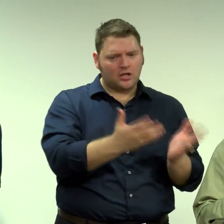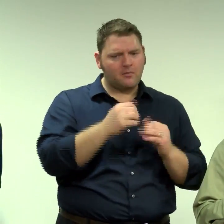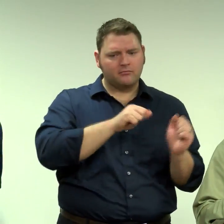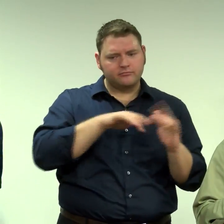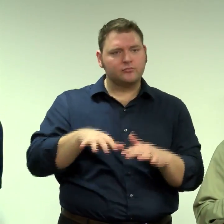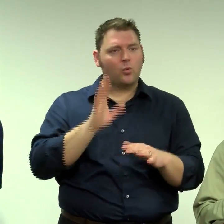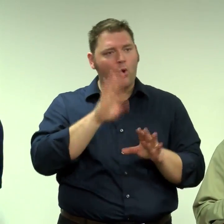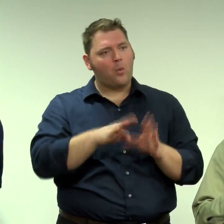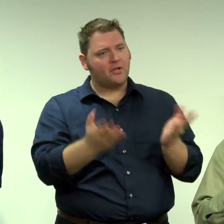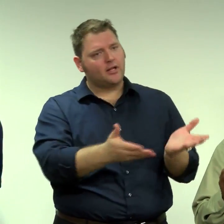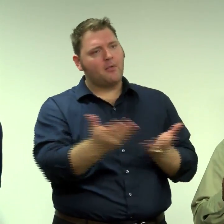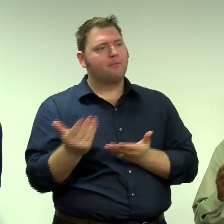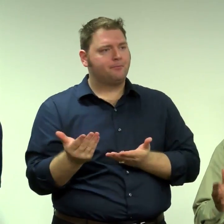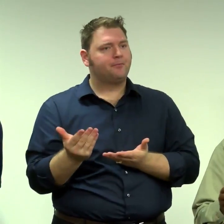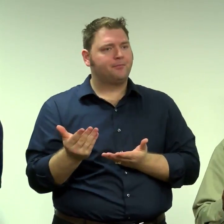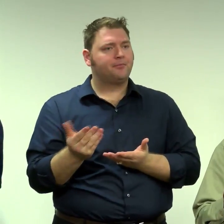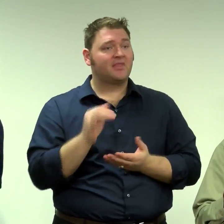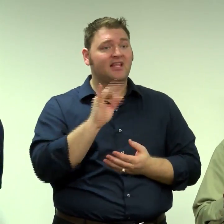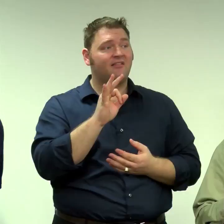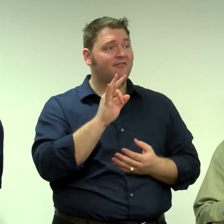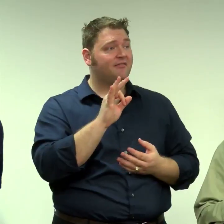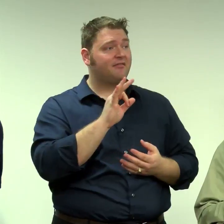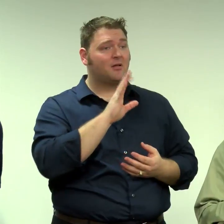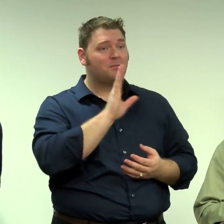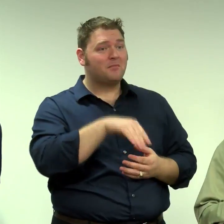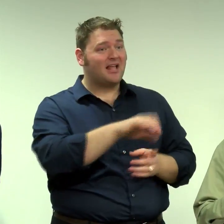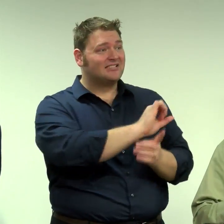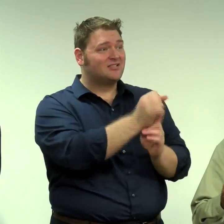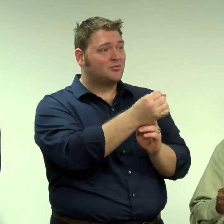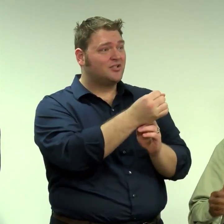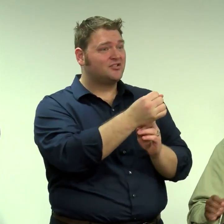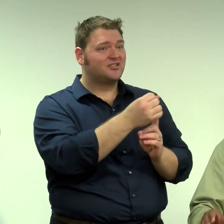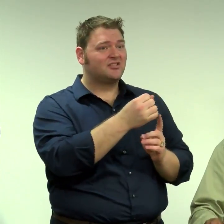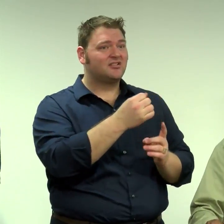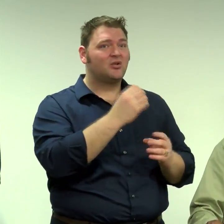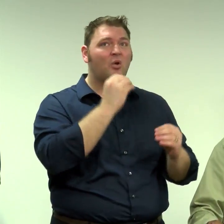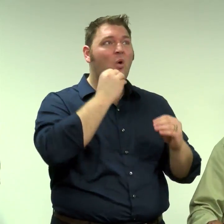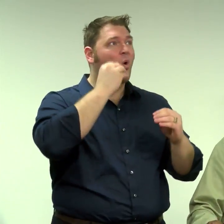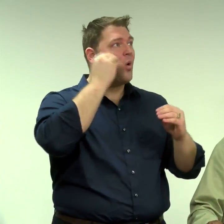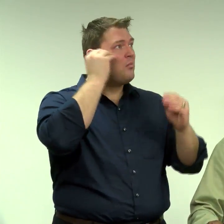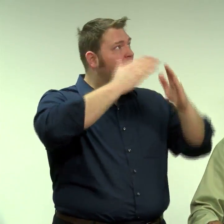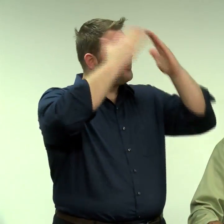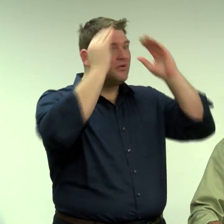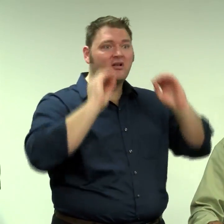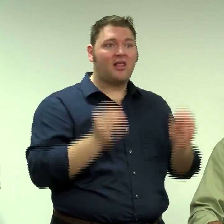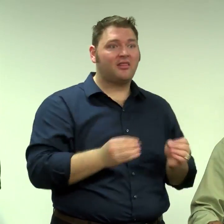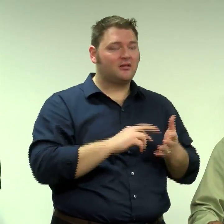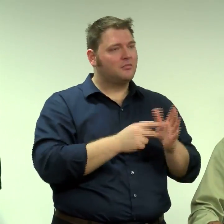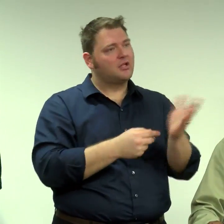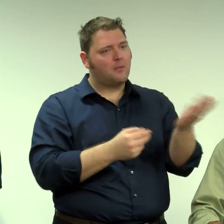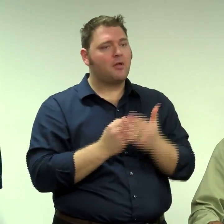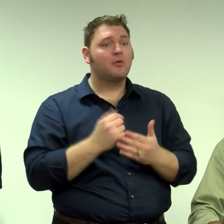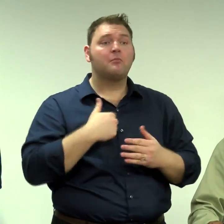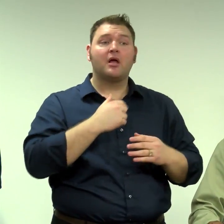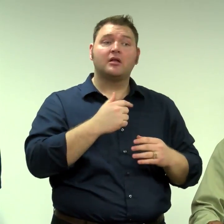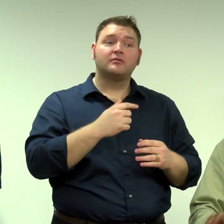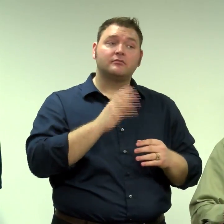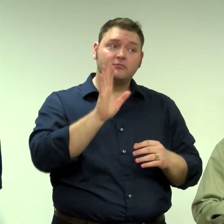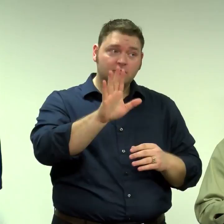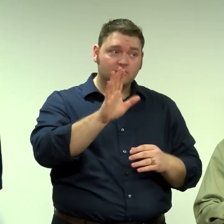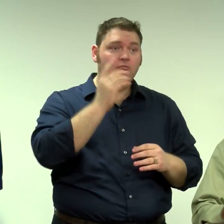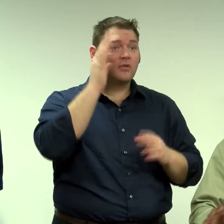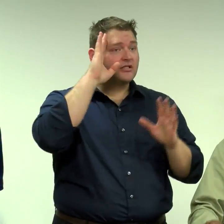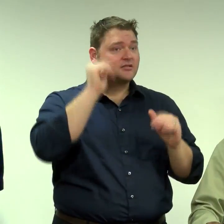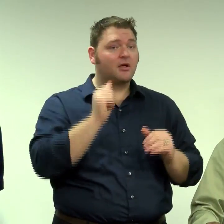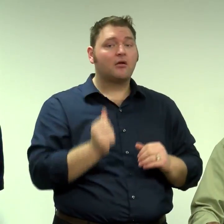of inclement conditions, but we expect everyone to be orderly and well behaved. We